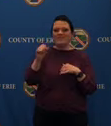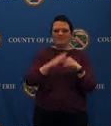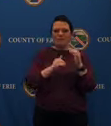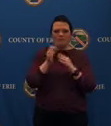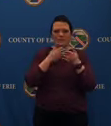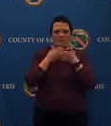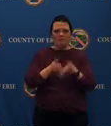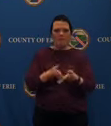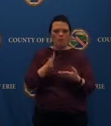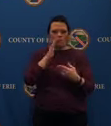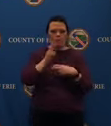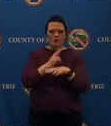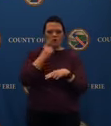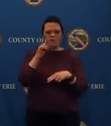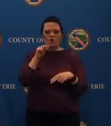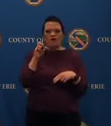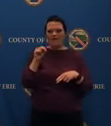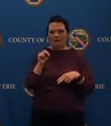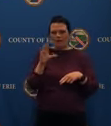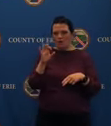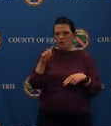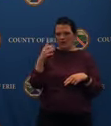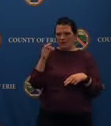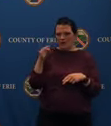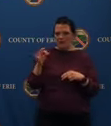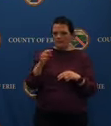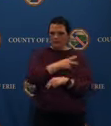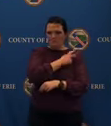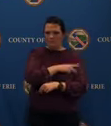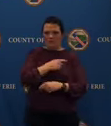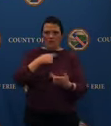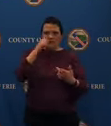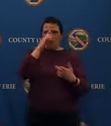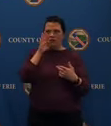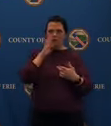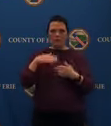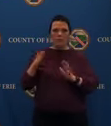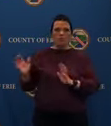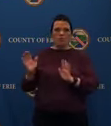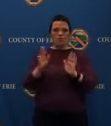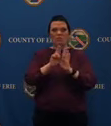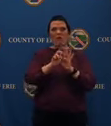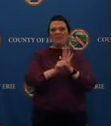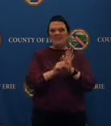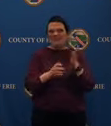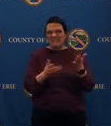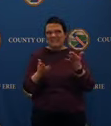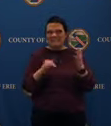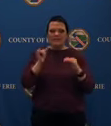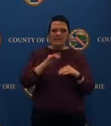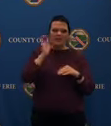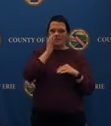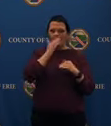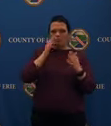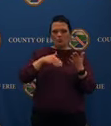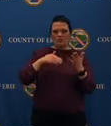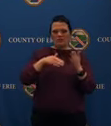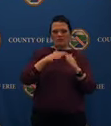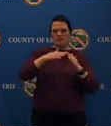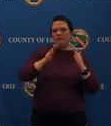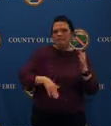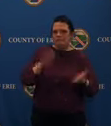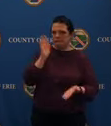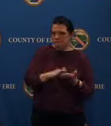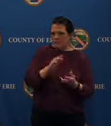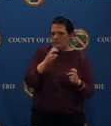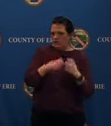sign, because we were worried that they were going to be pushing COVID-19 patients upstate. That seems to be less of an issue now. So if they